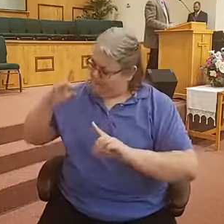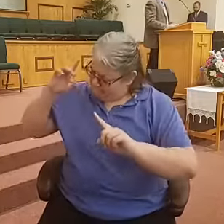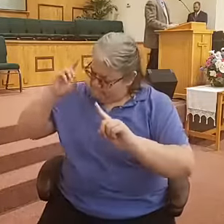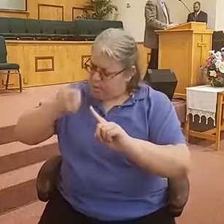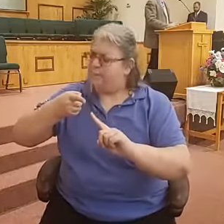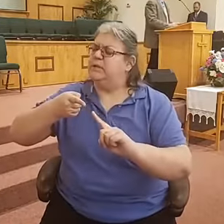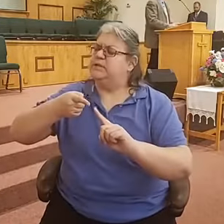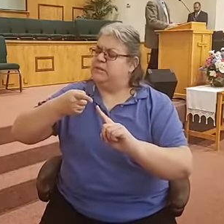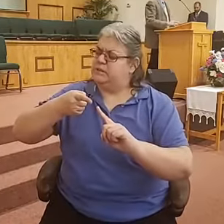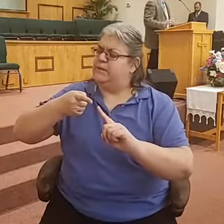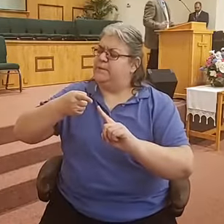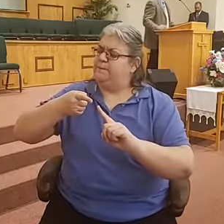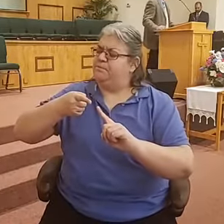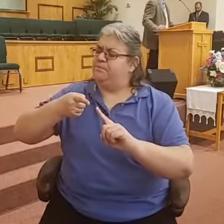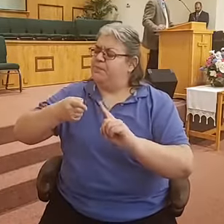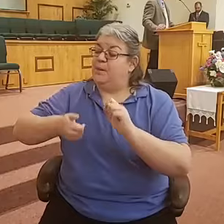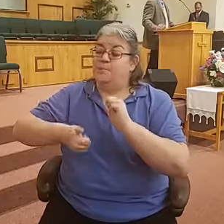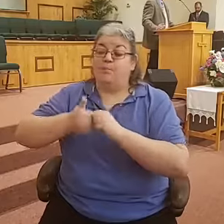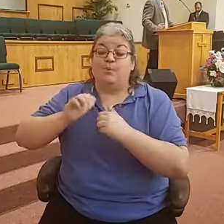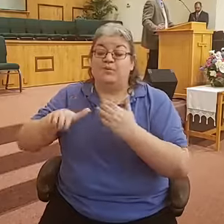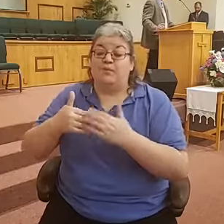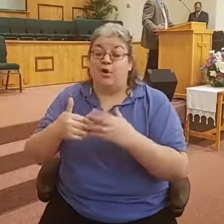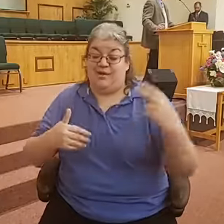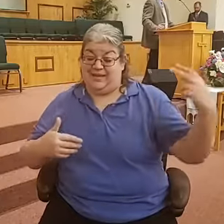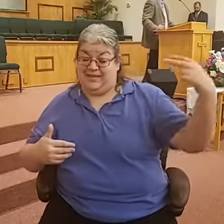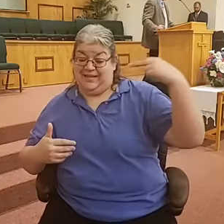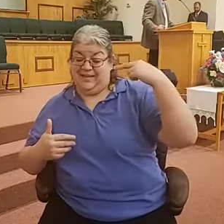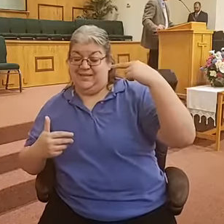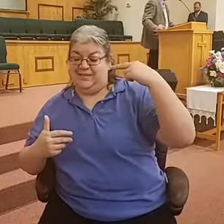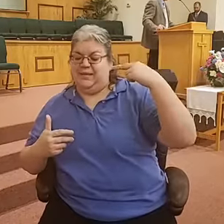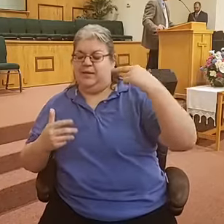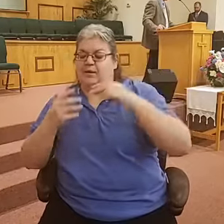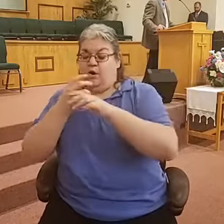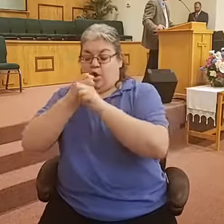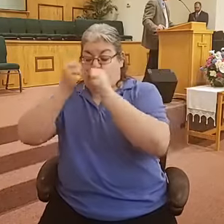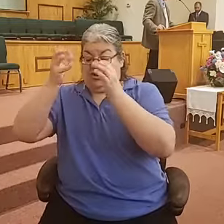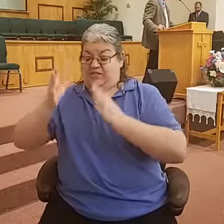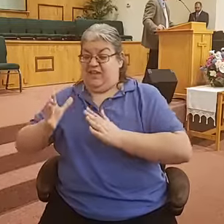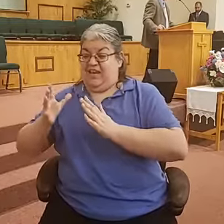of all, see the handiwork of our Savior.